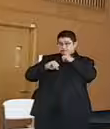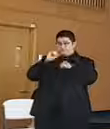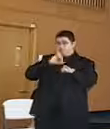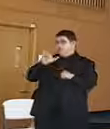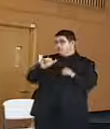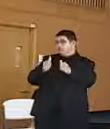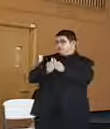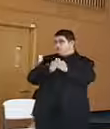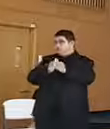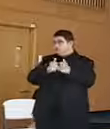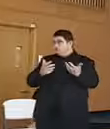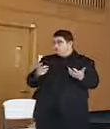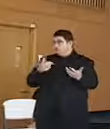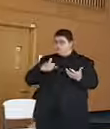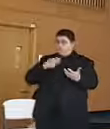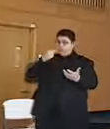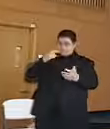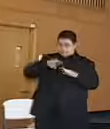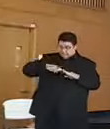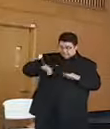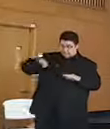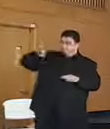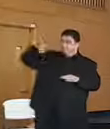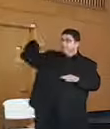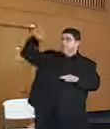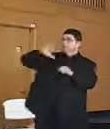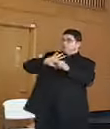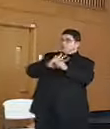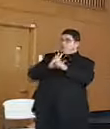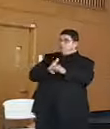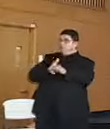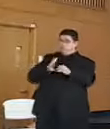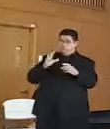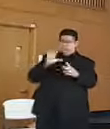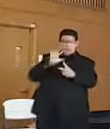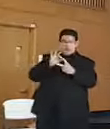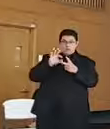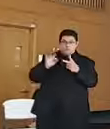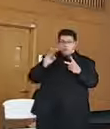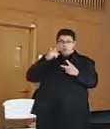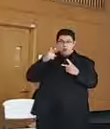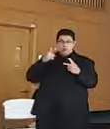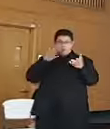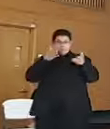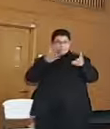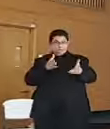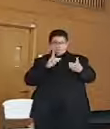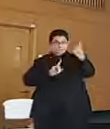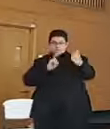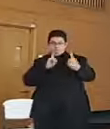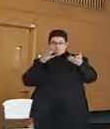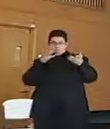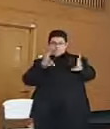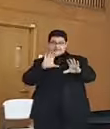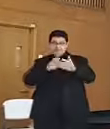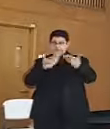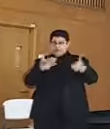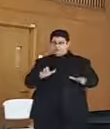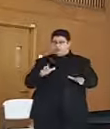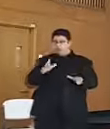see COVID spreading in the community, the option of in-school classes is going to be much